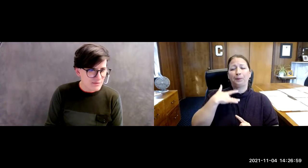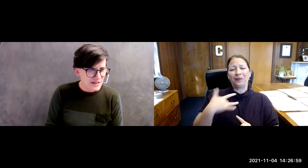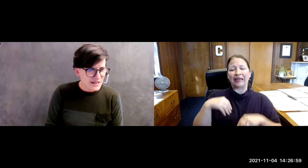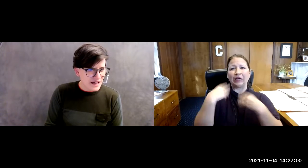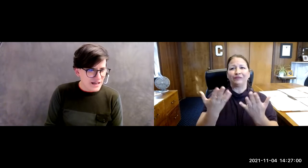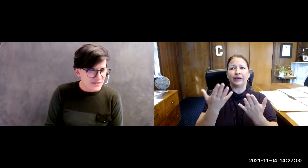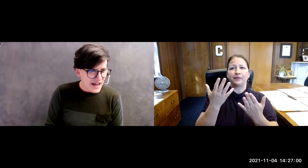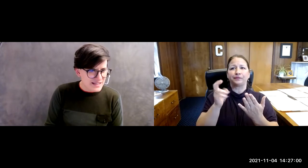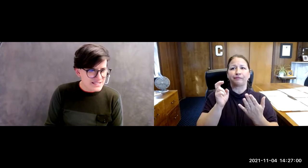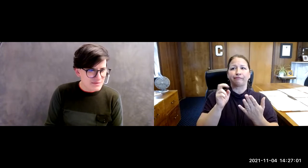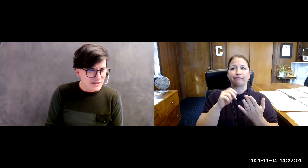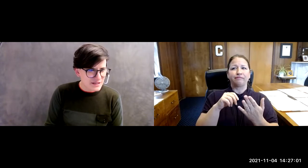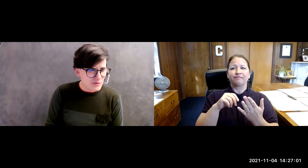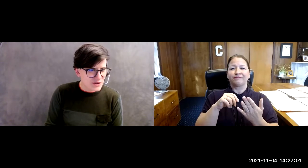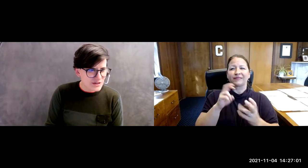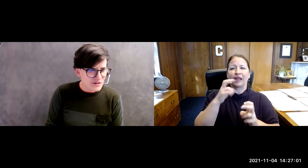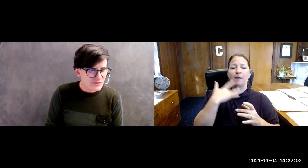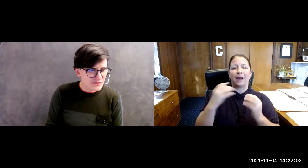program, that typically will give,